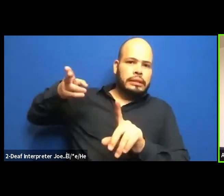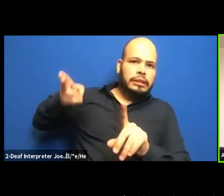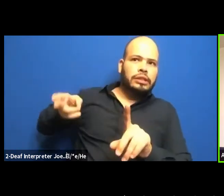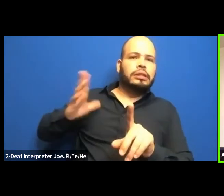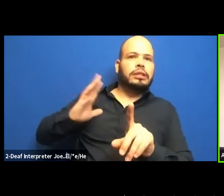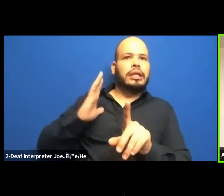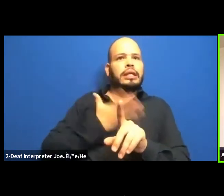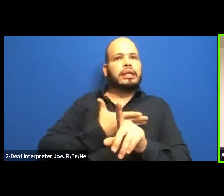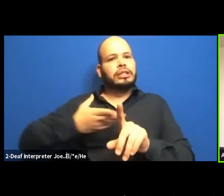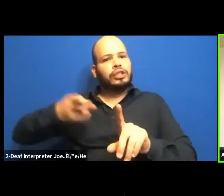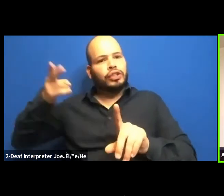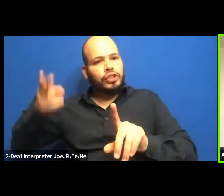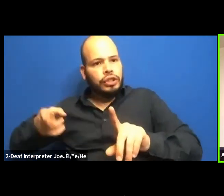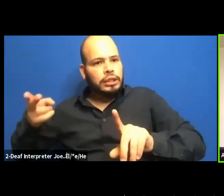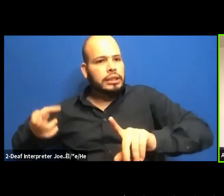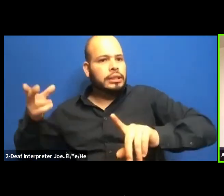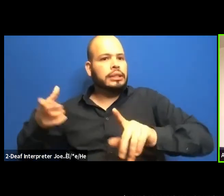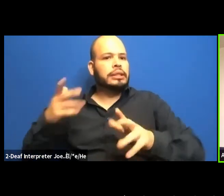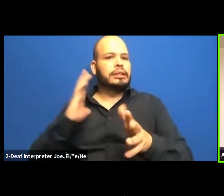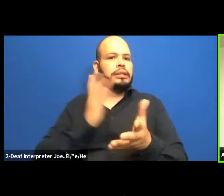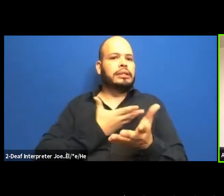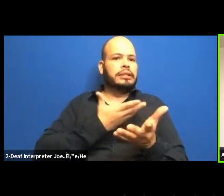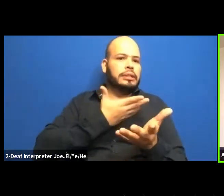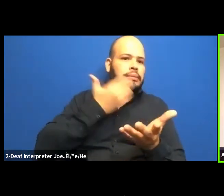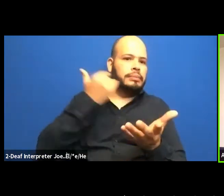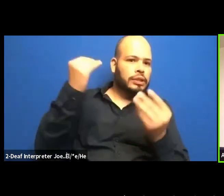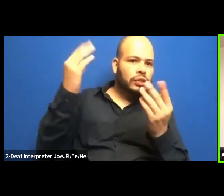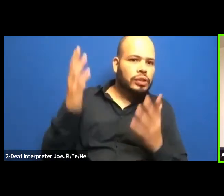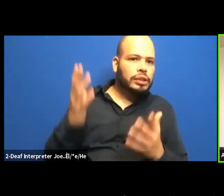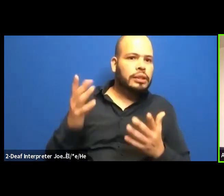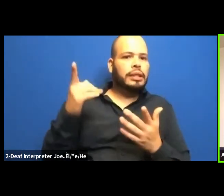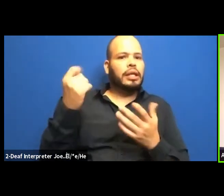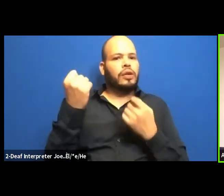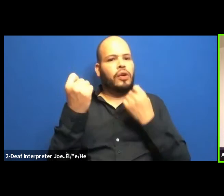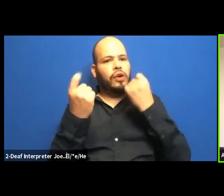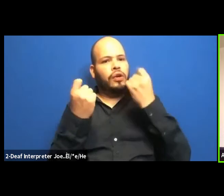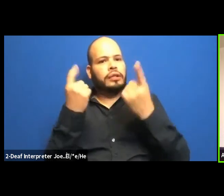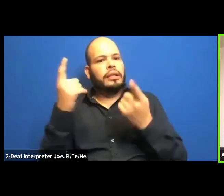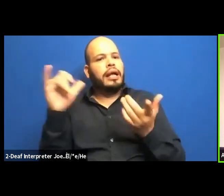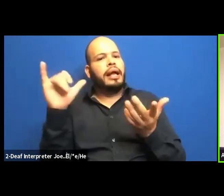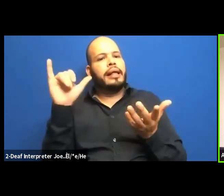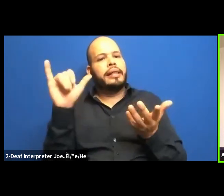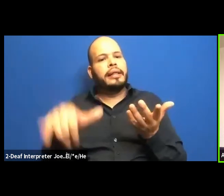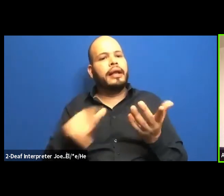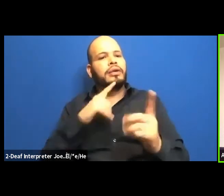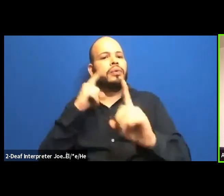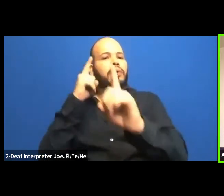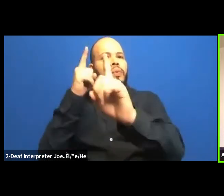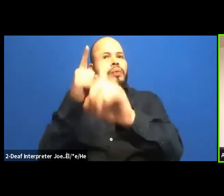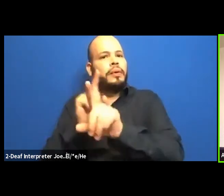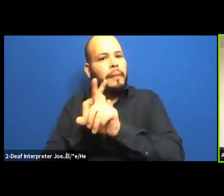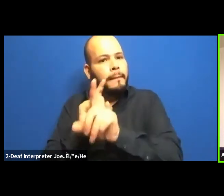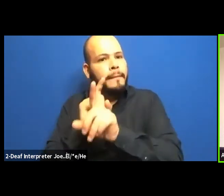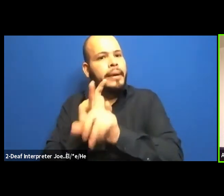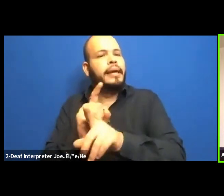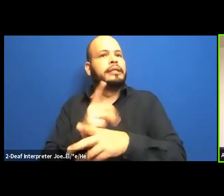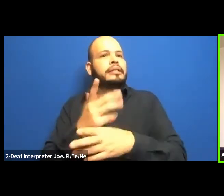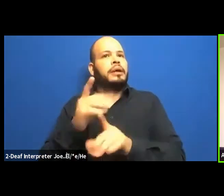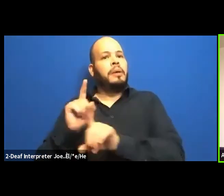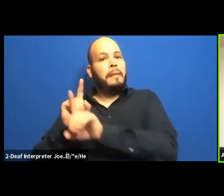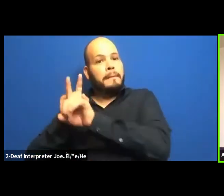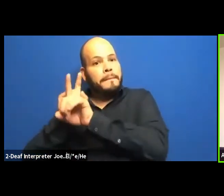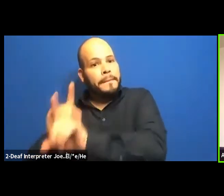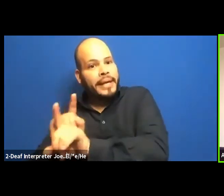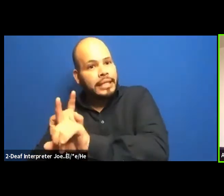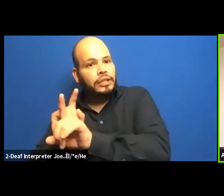finding femtorship, mentorship, teachings, master teachers, people we could learn from and get guidance and lessons